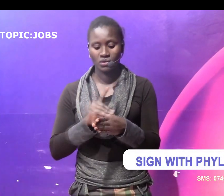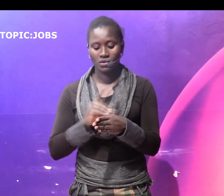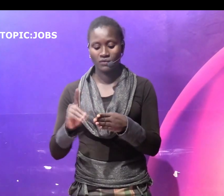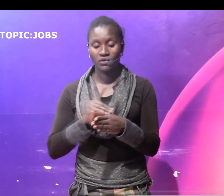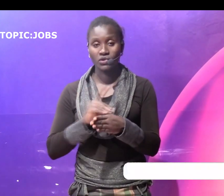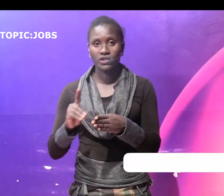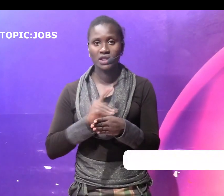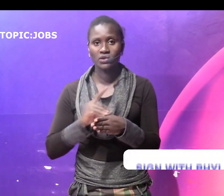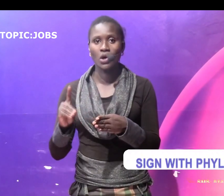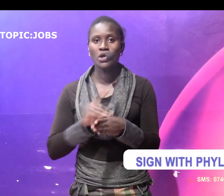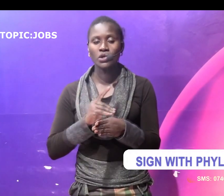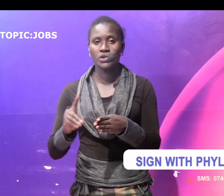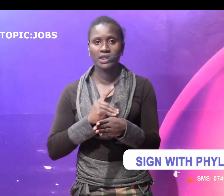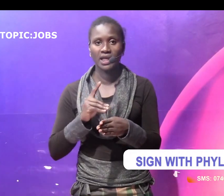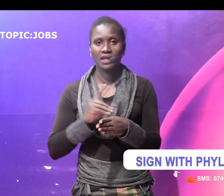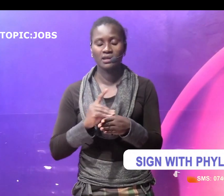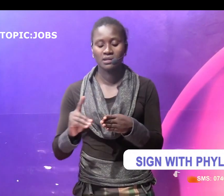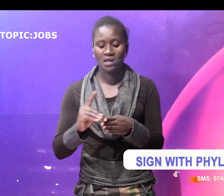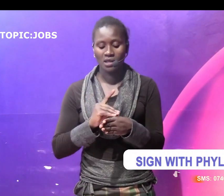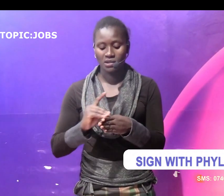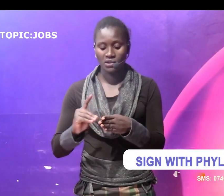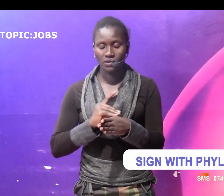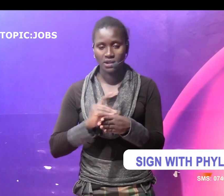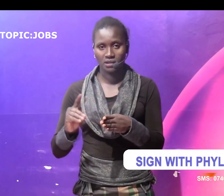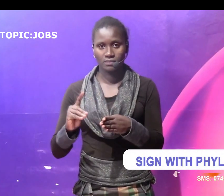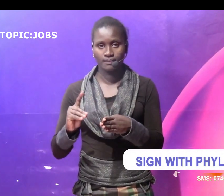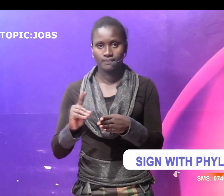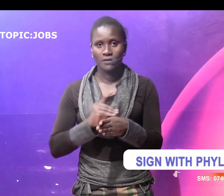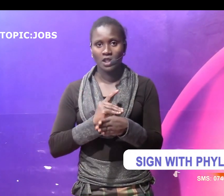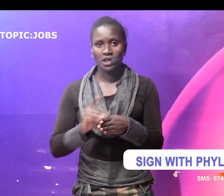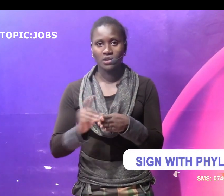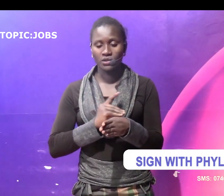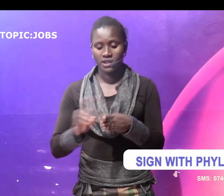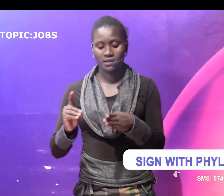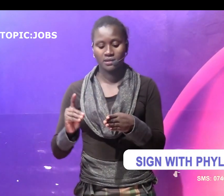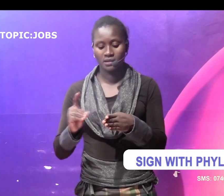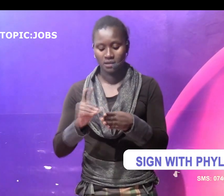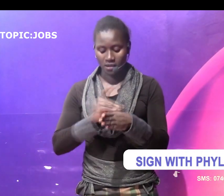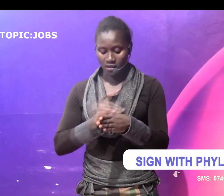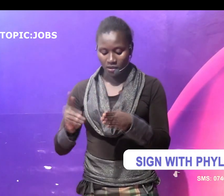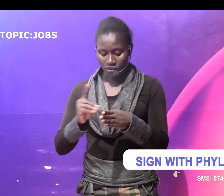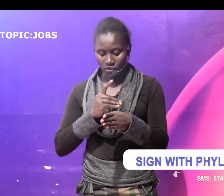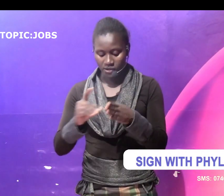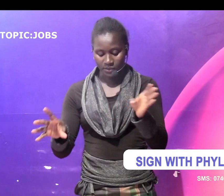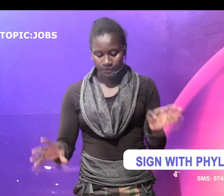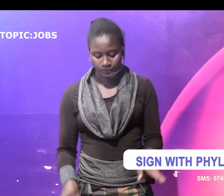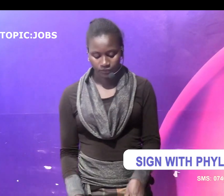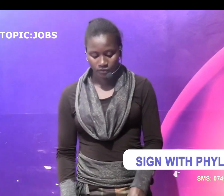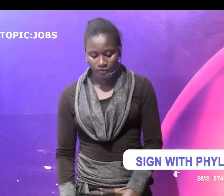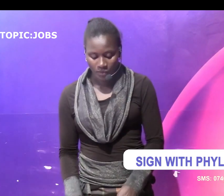for duty. So duty like this. Duty. Duty. Duty. And